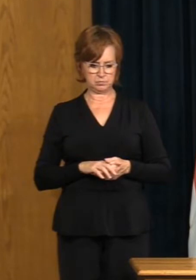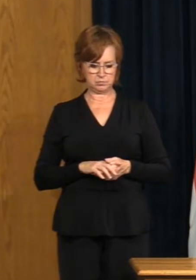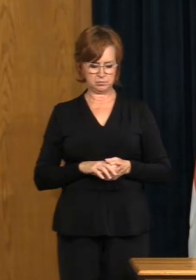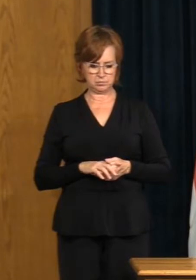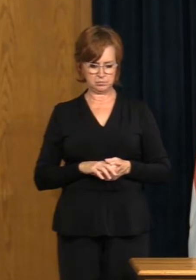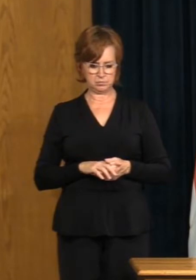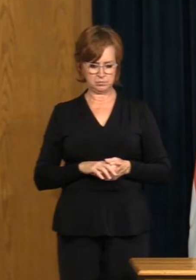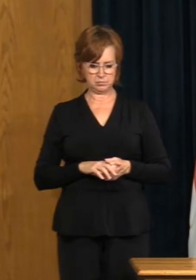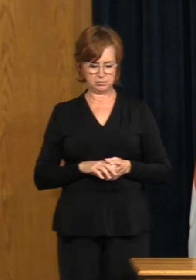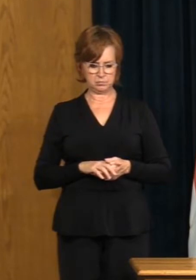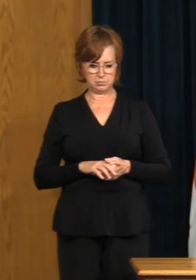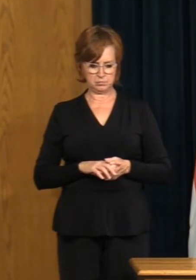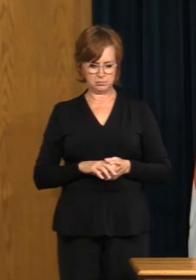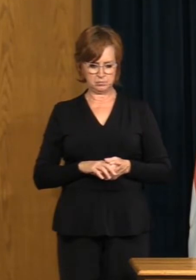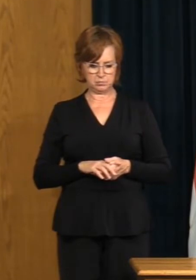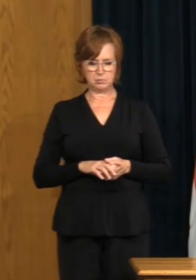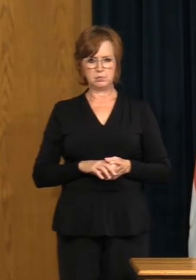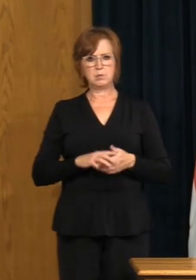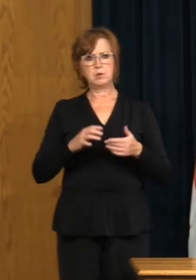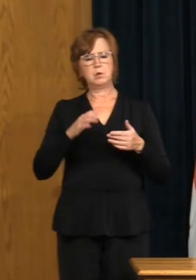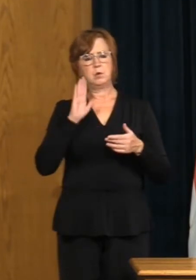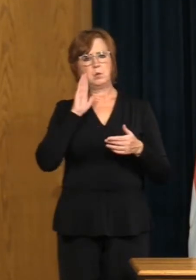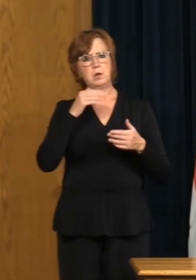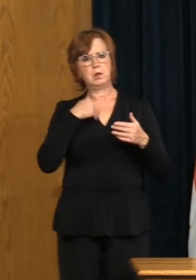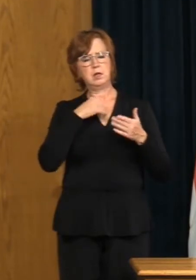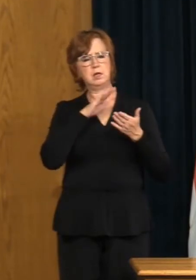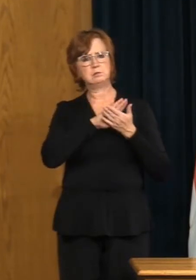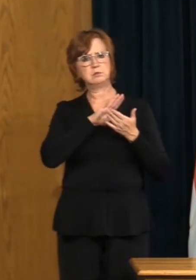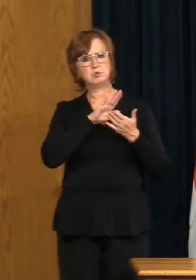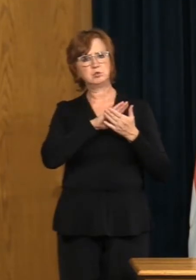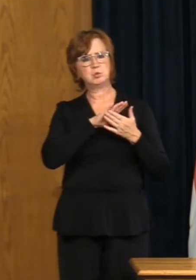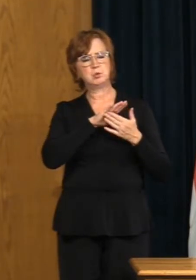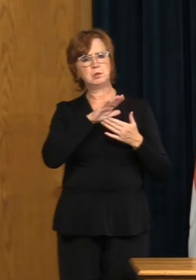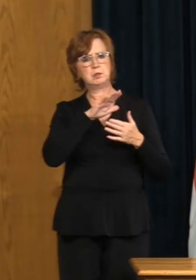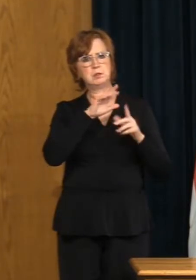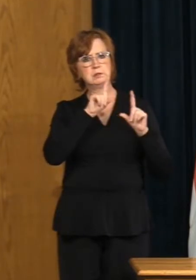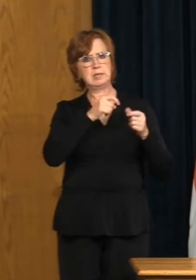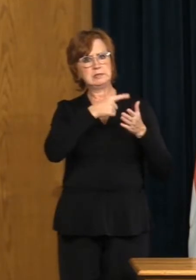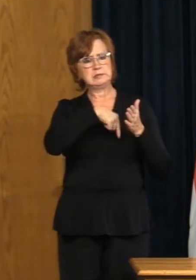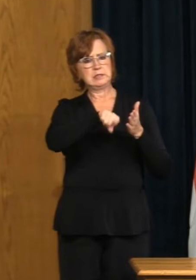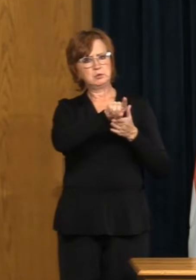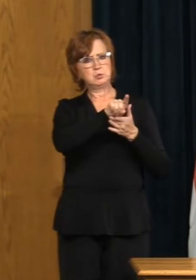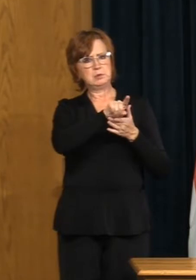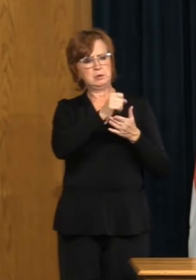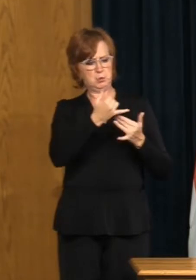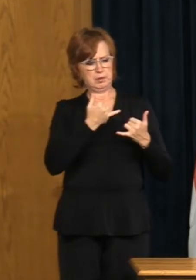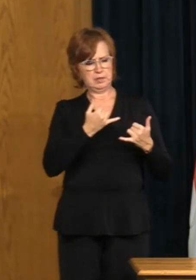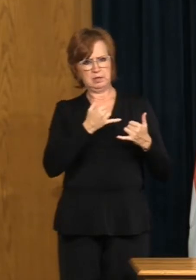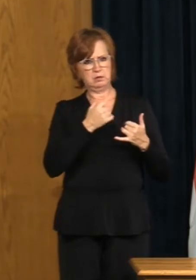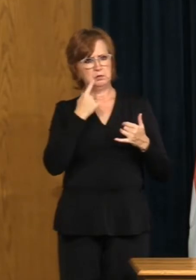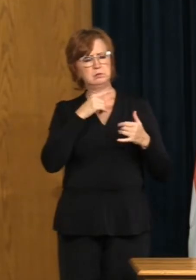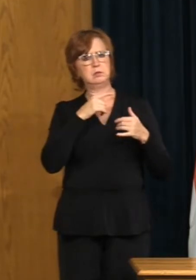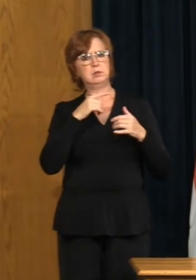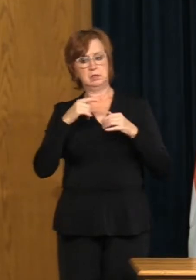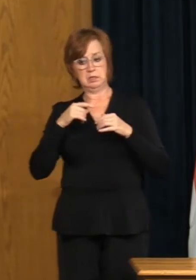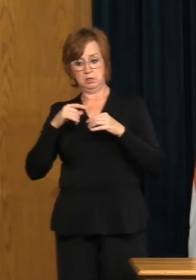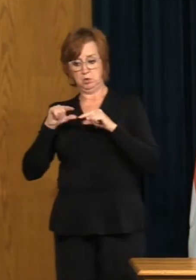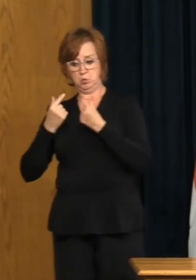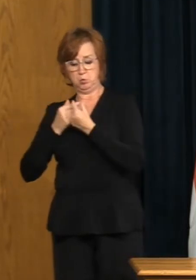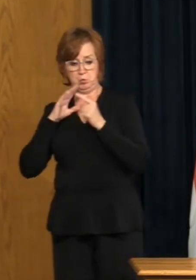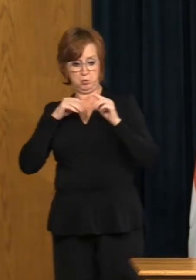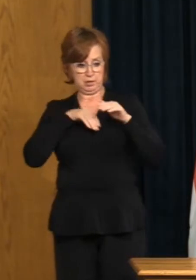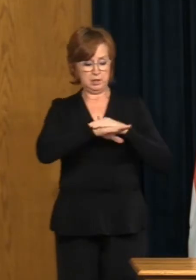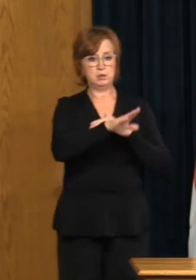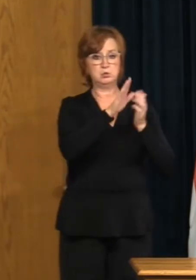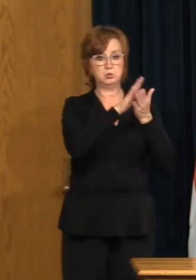school-age tests right now instead of needing to wait until next week? Yeah, I think we're trying to look at is